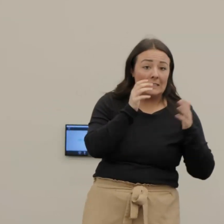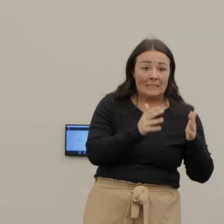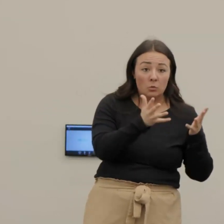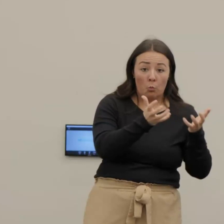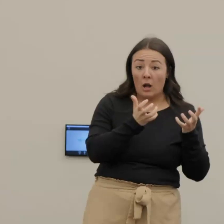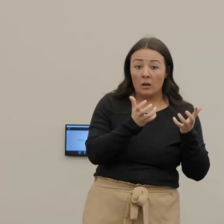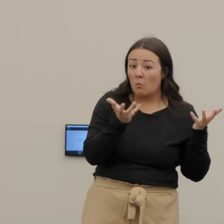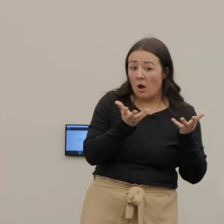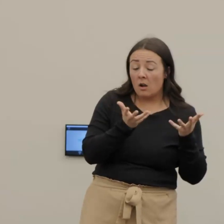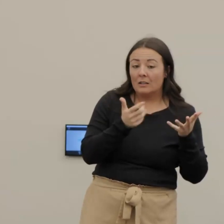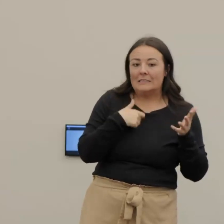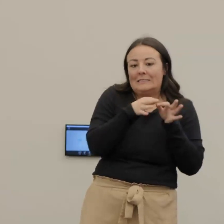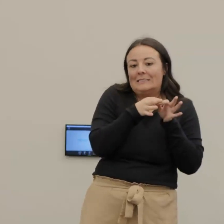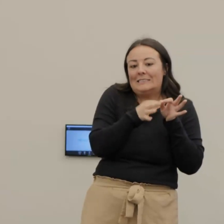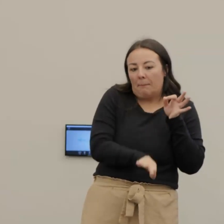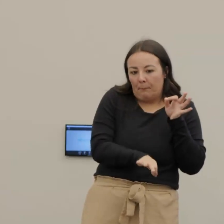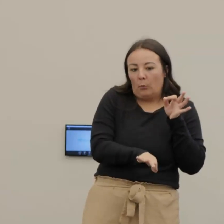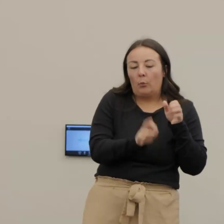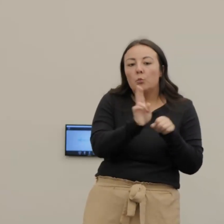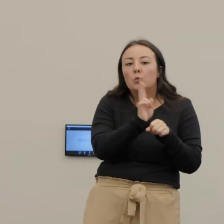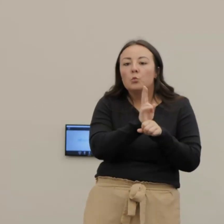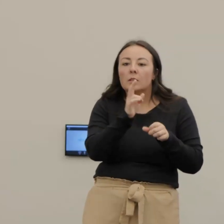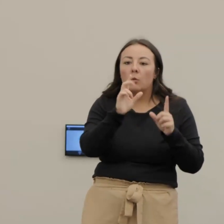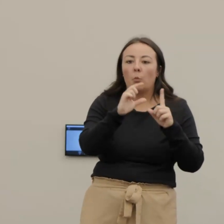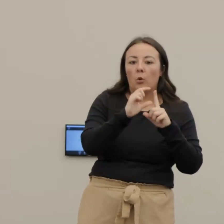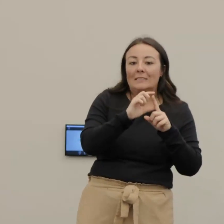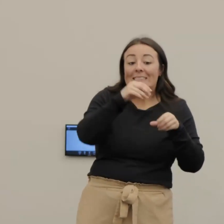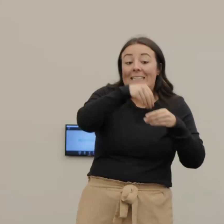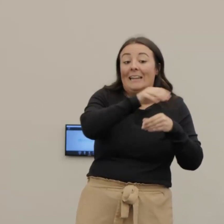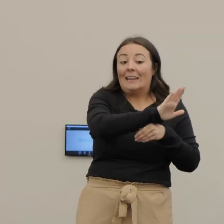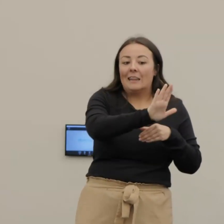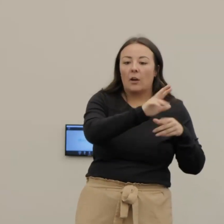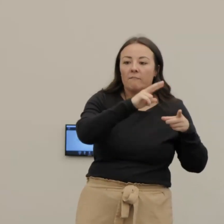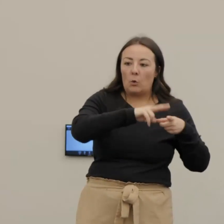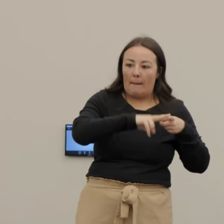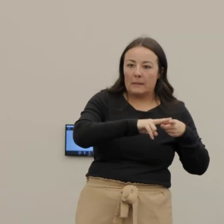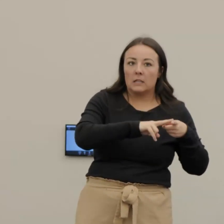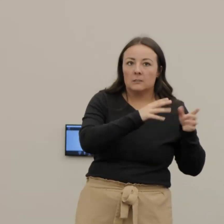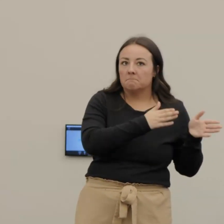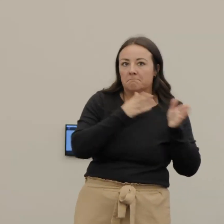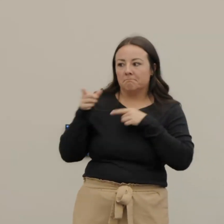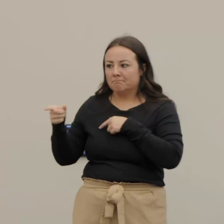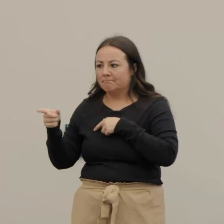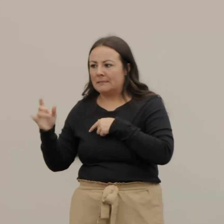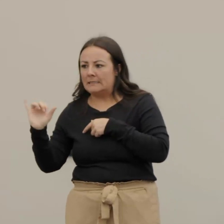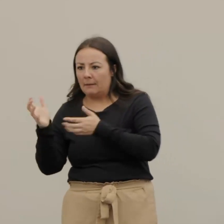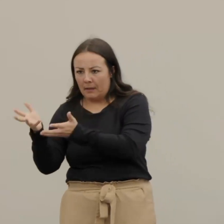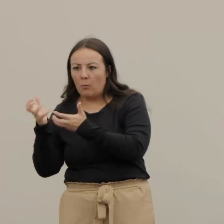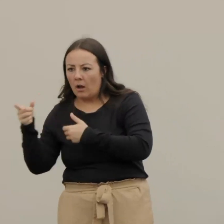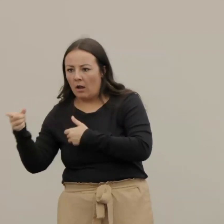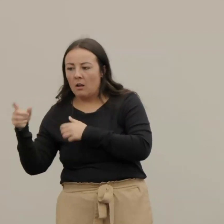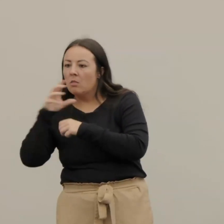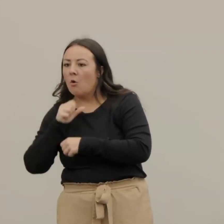Simple, use words in their vocabulary. Guess what the older adults want? Use words that they